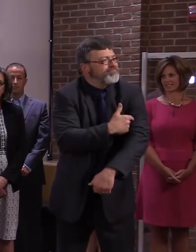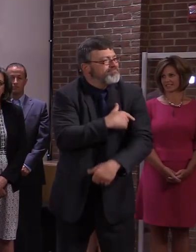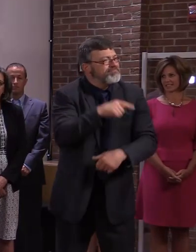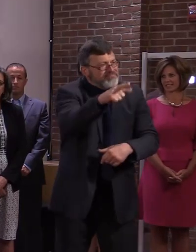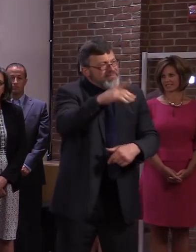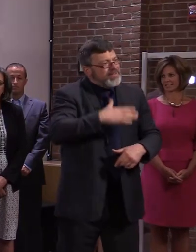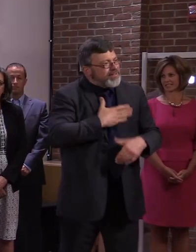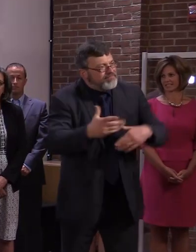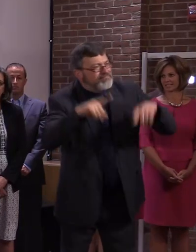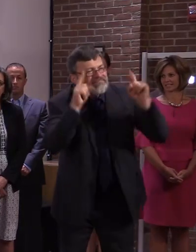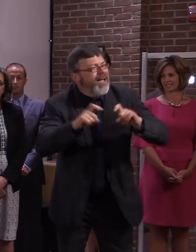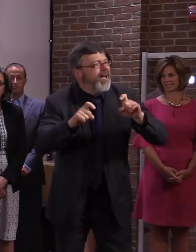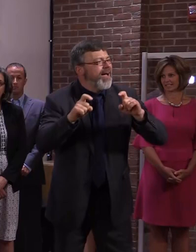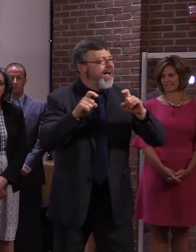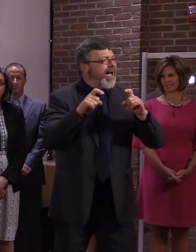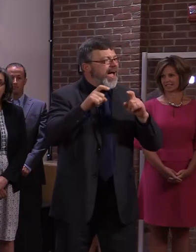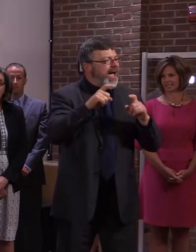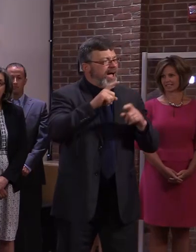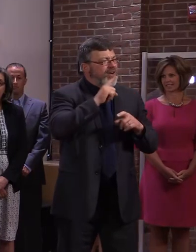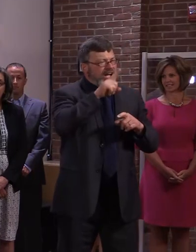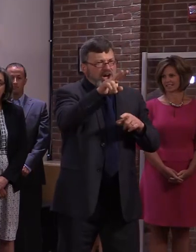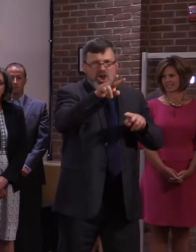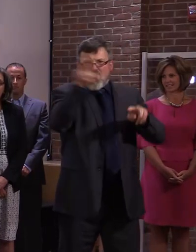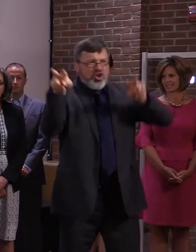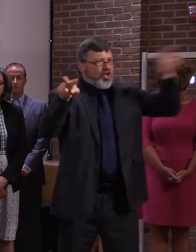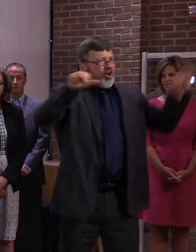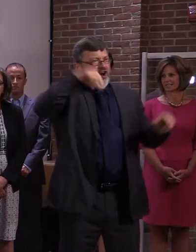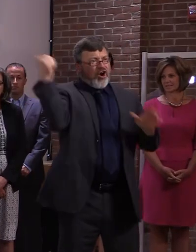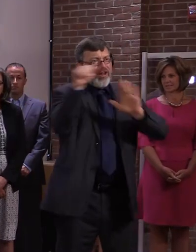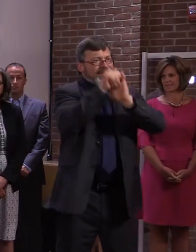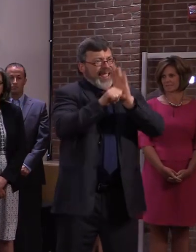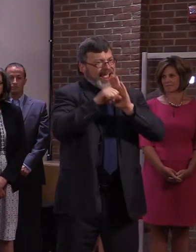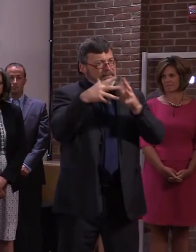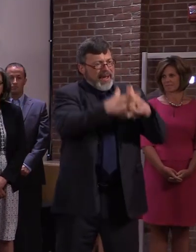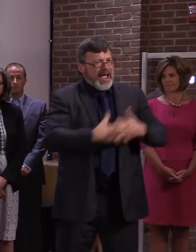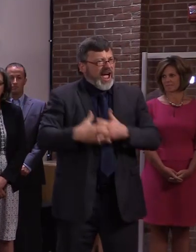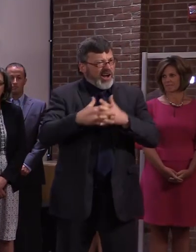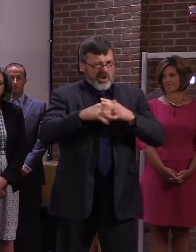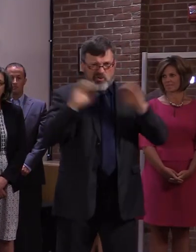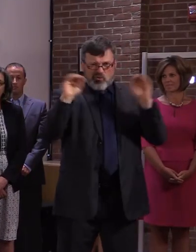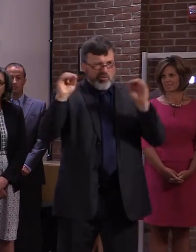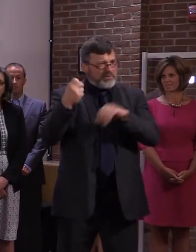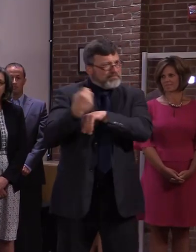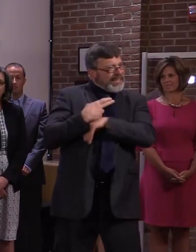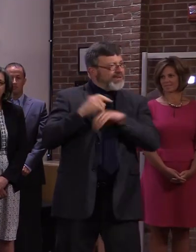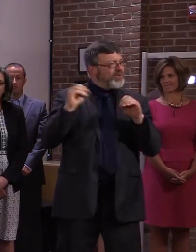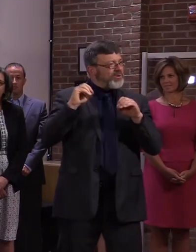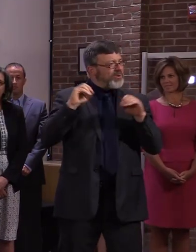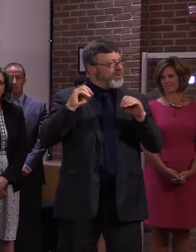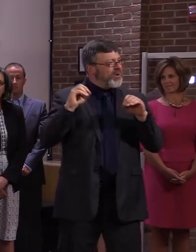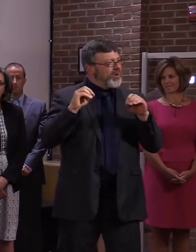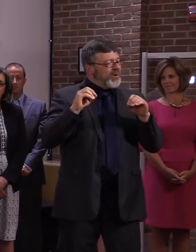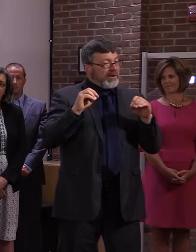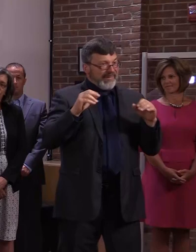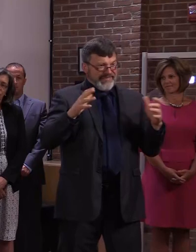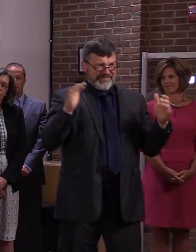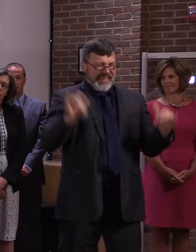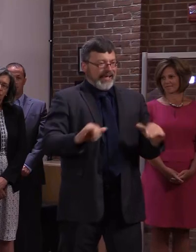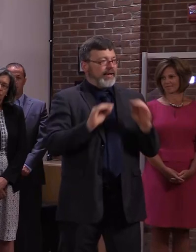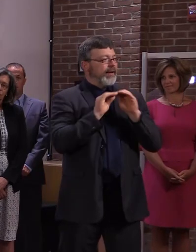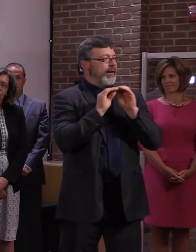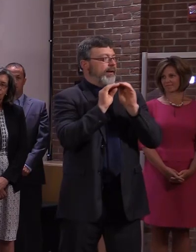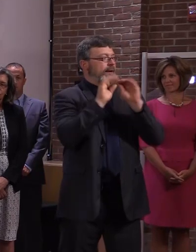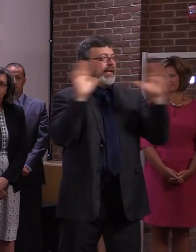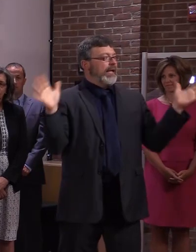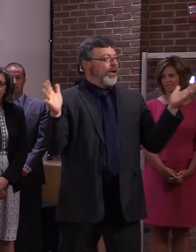nation is in a better position to do this than we are. So to be clear, here's what